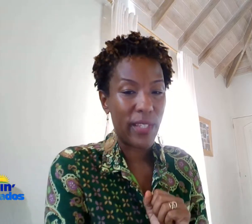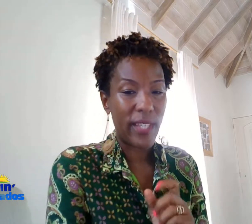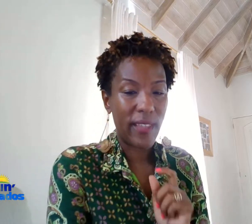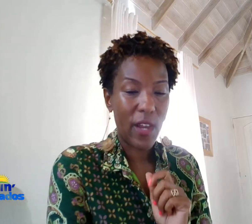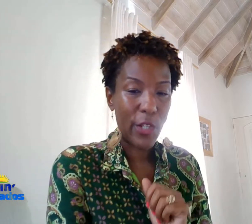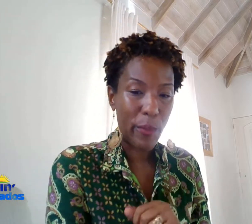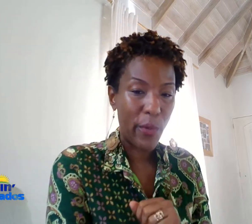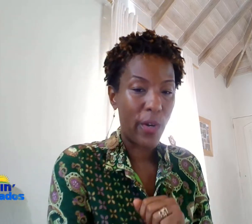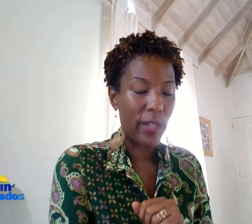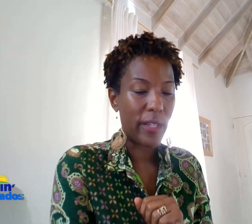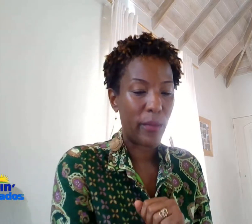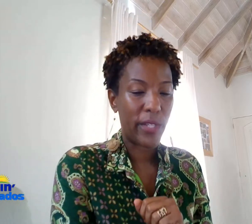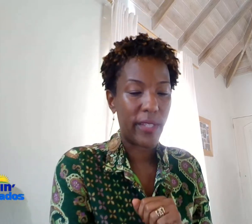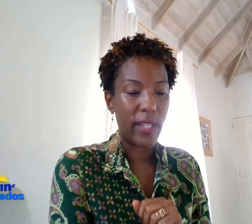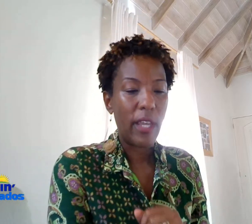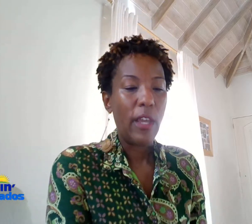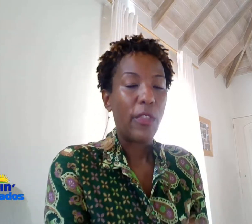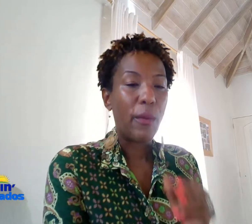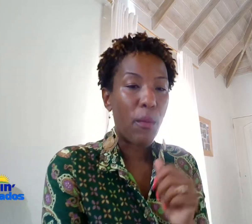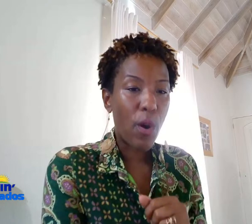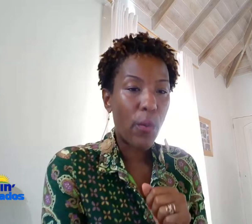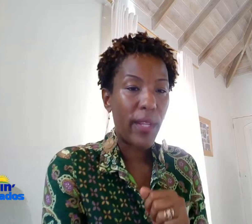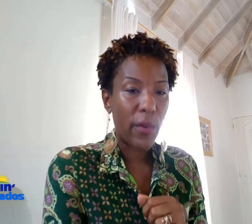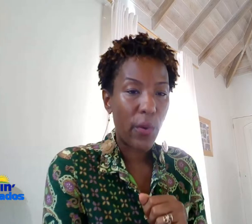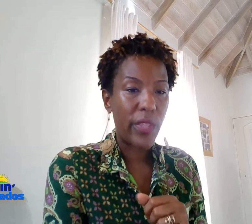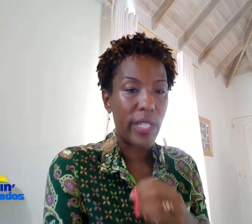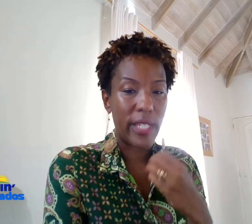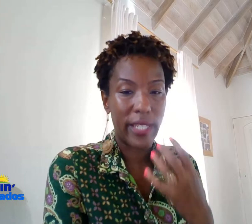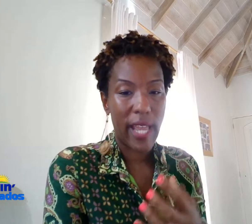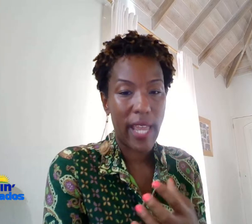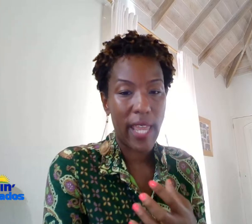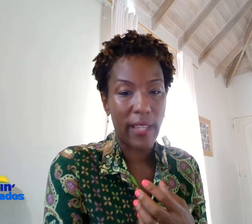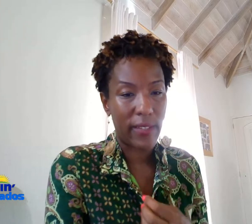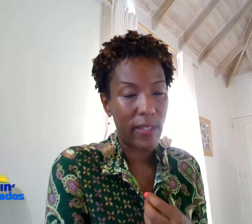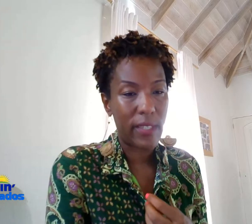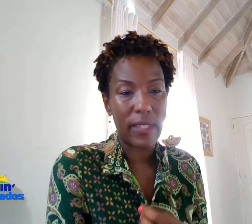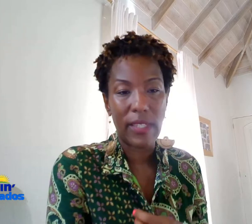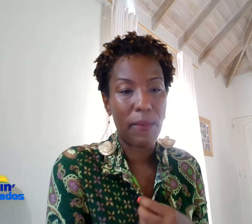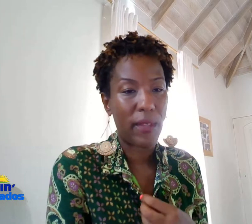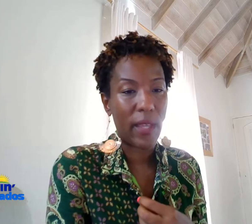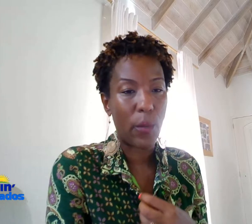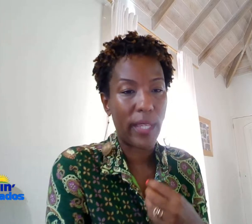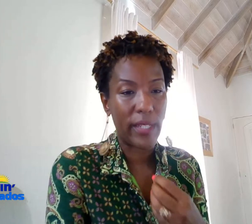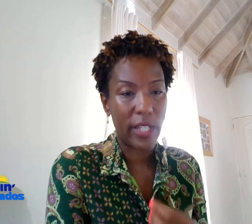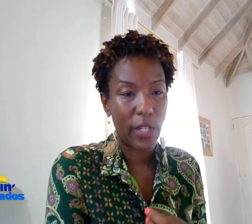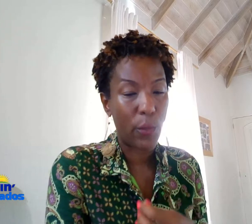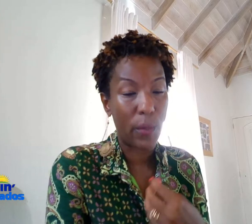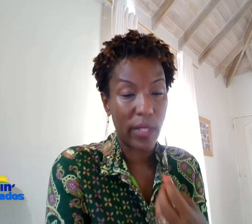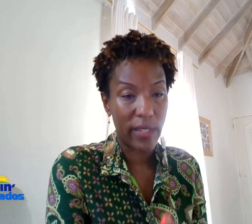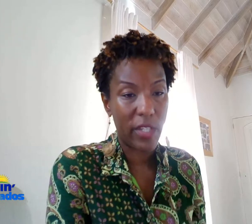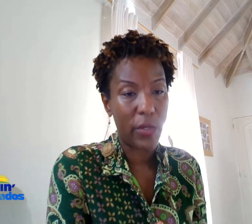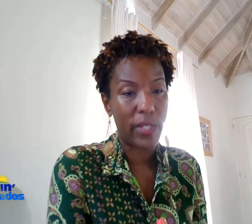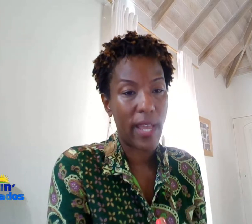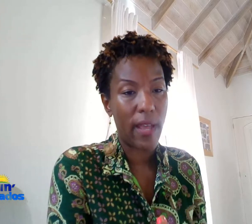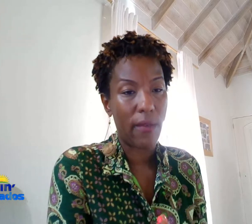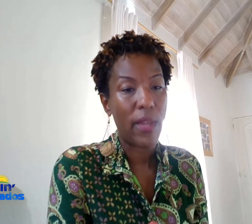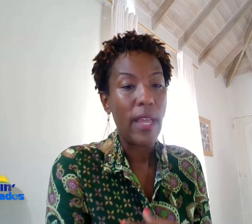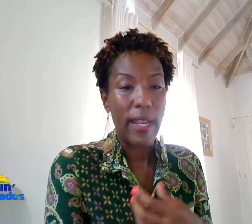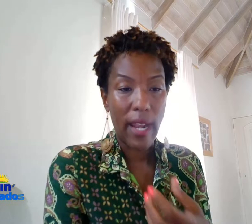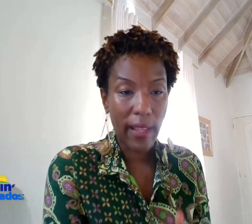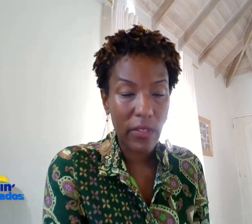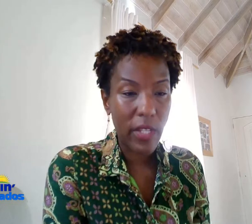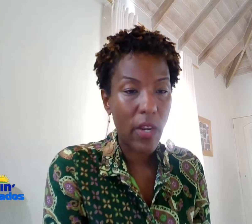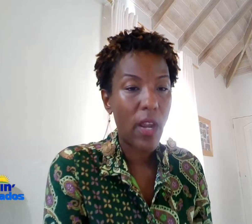business community and the entrepreneurial community. The more we know that the desire exists, this is something that we will continue to